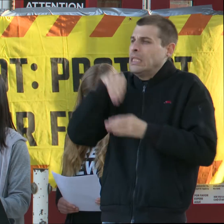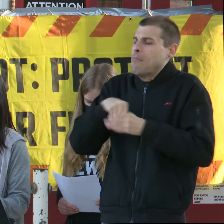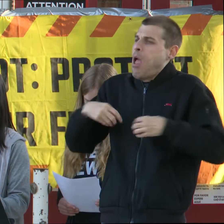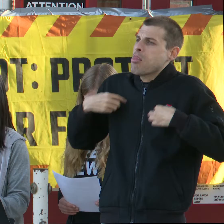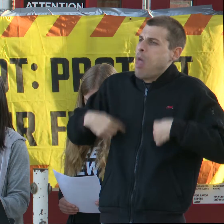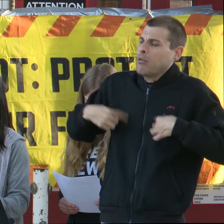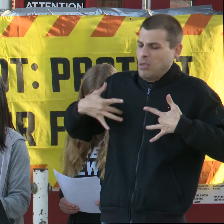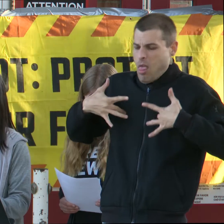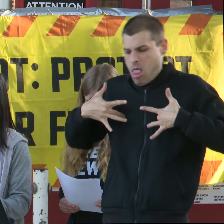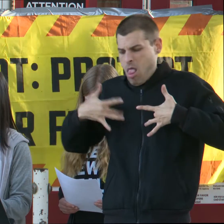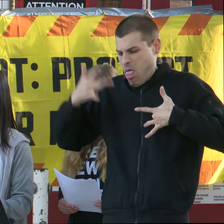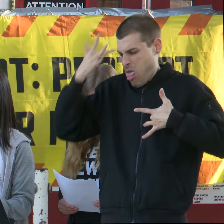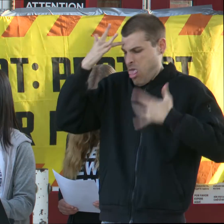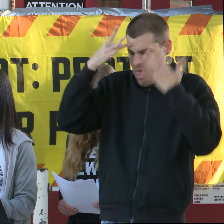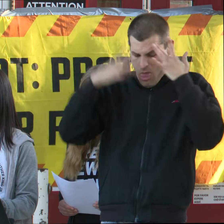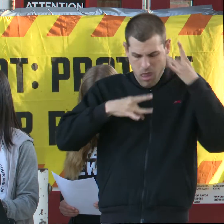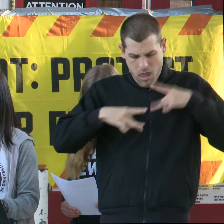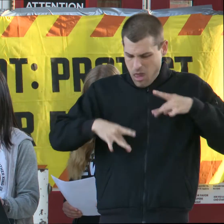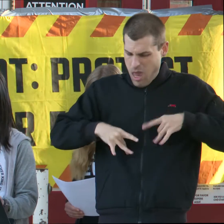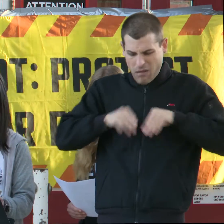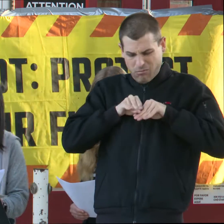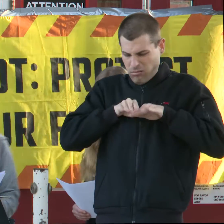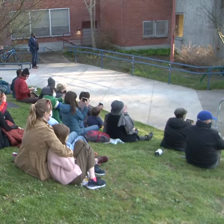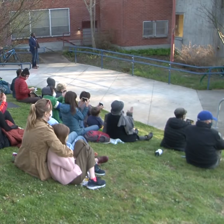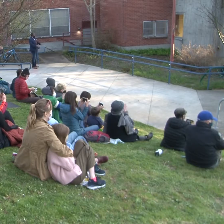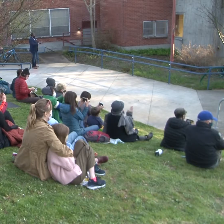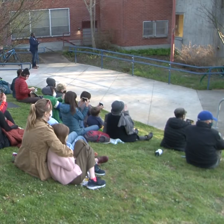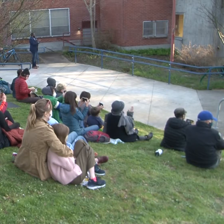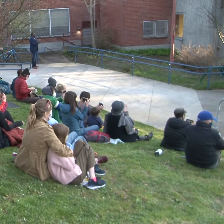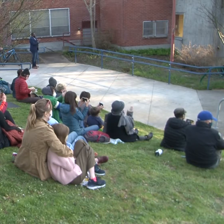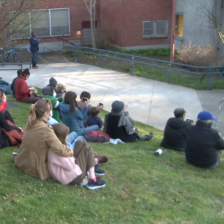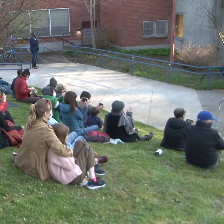and it is a direct threat to the heart of the Tubman community.